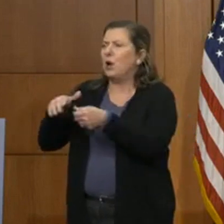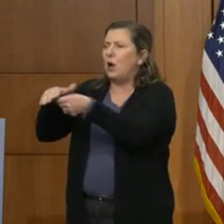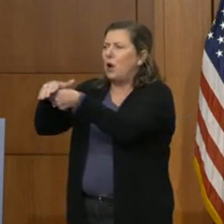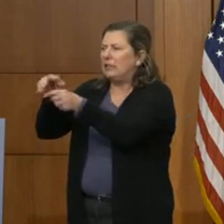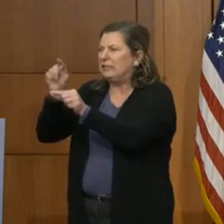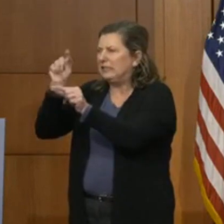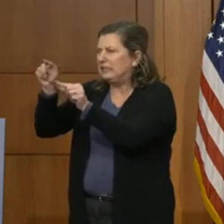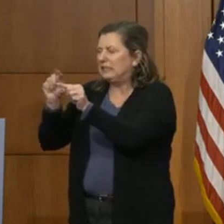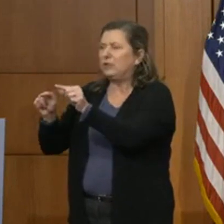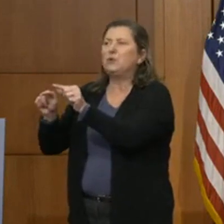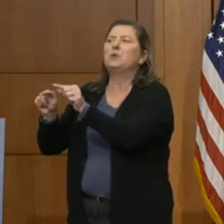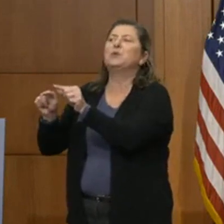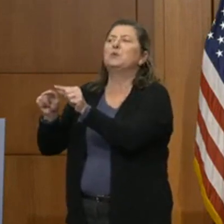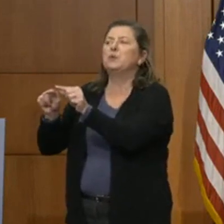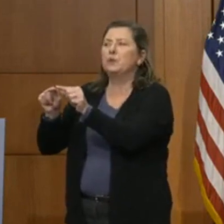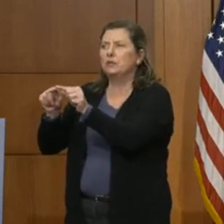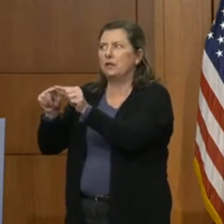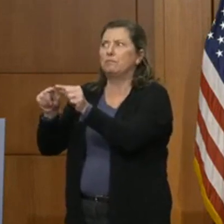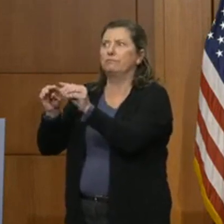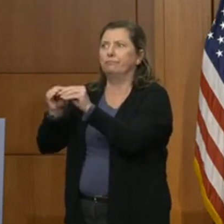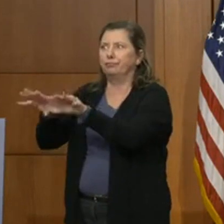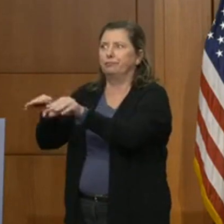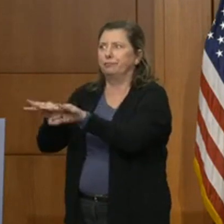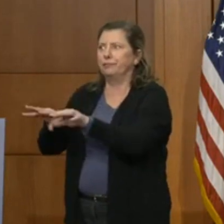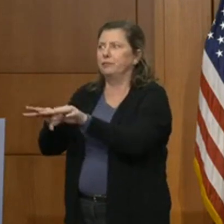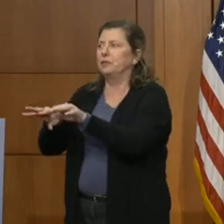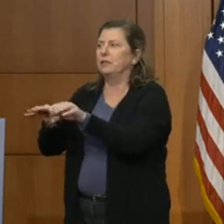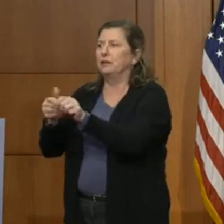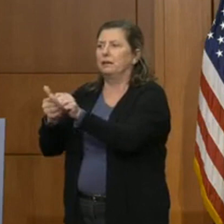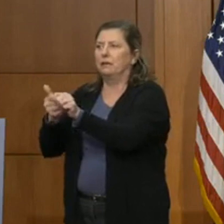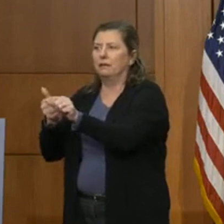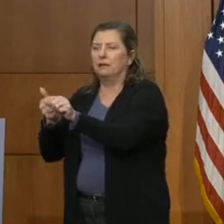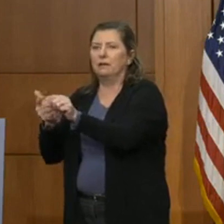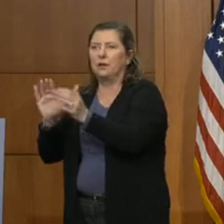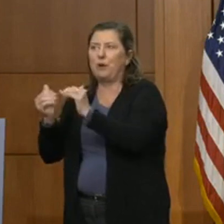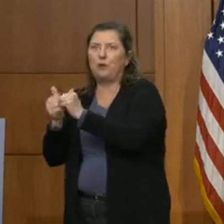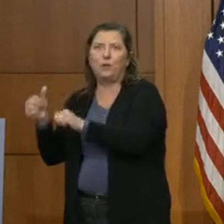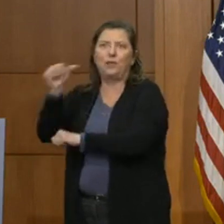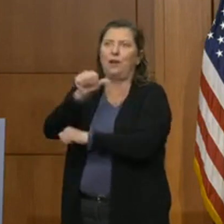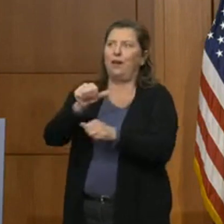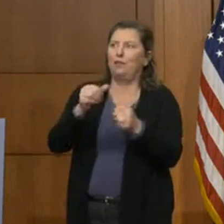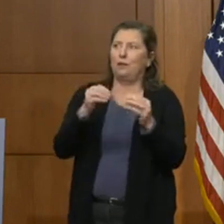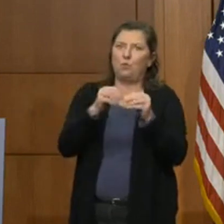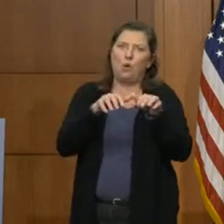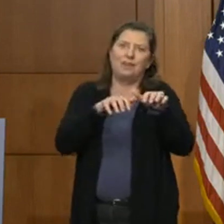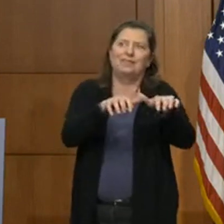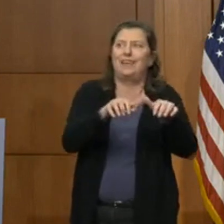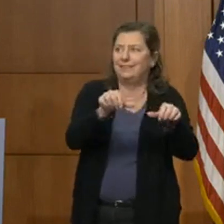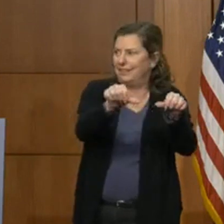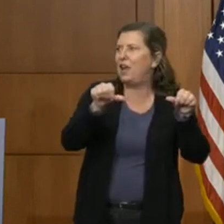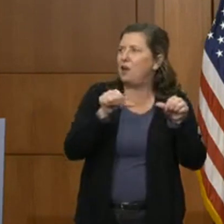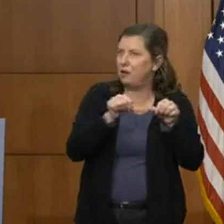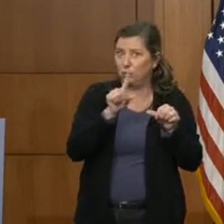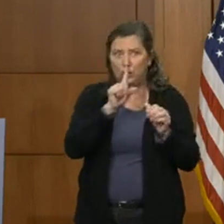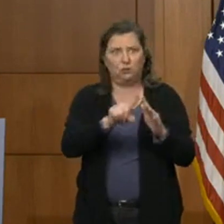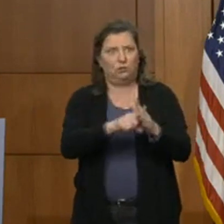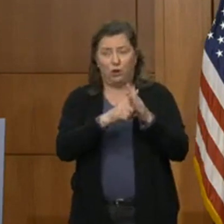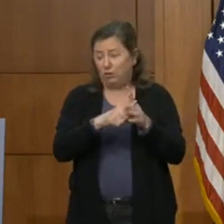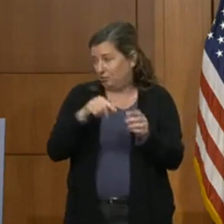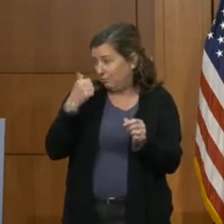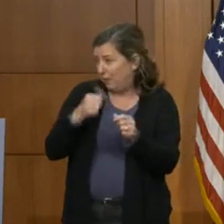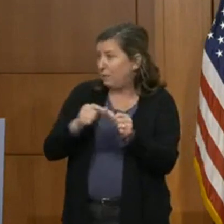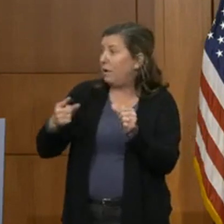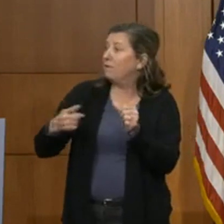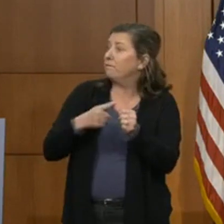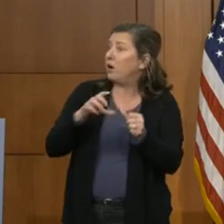now that are lagging behind some of the other more dense areas where this virus initially started. As you remember, our